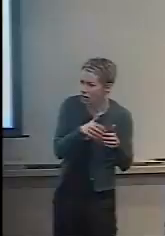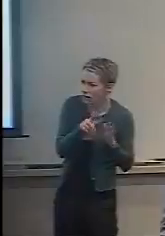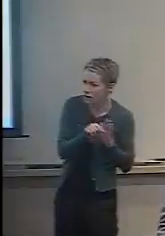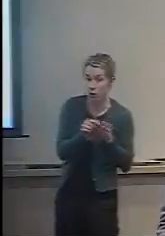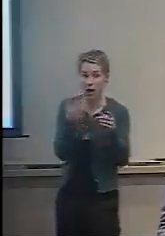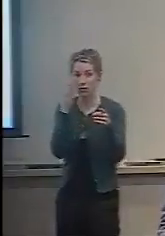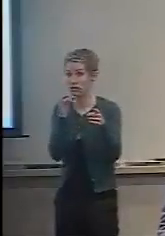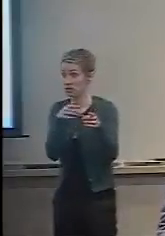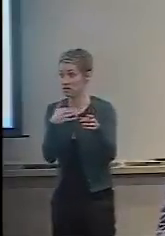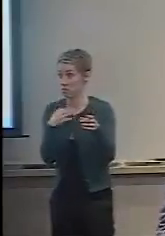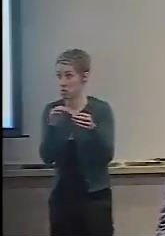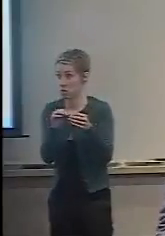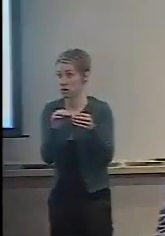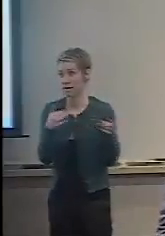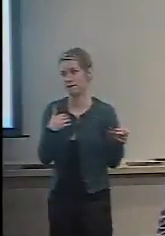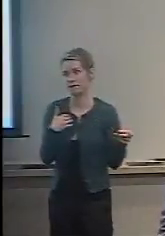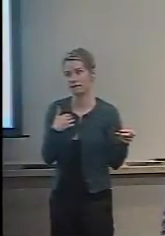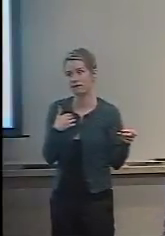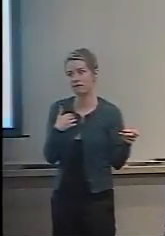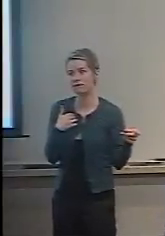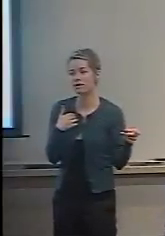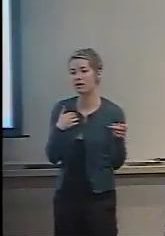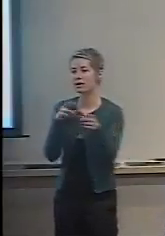if you had more. There are.